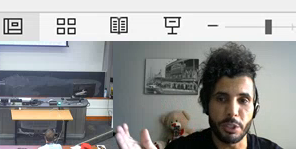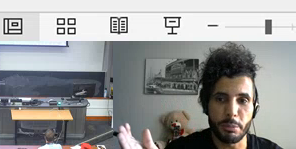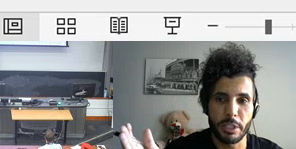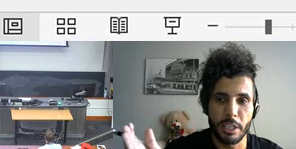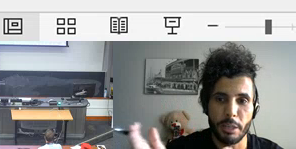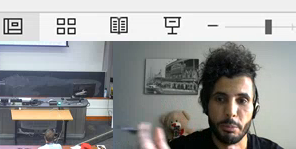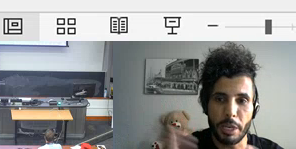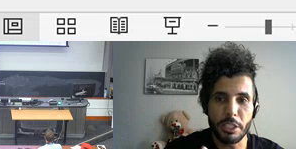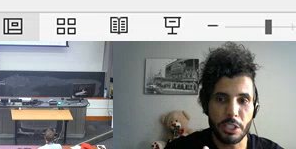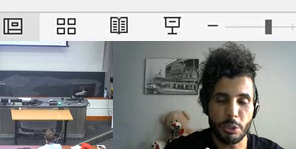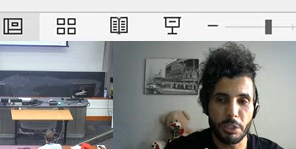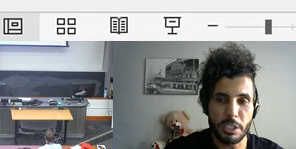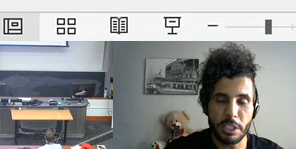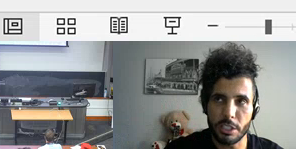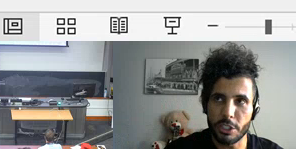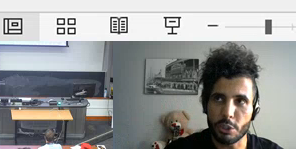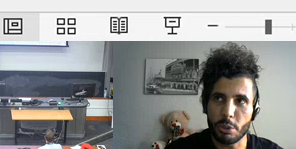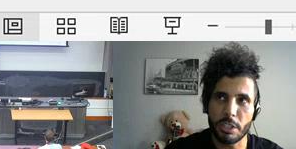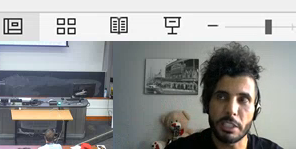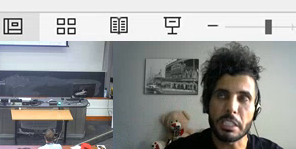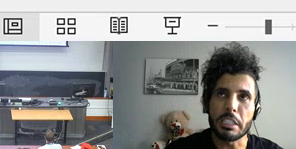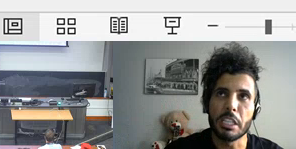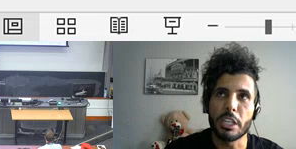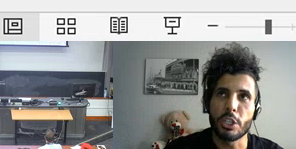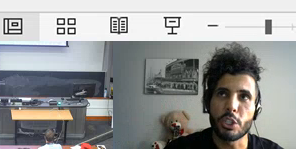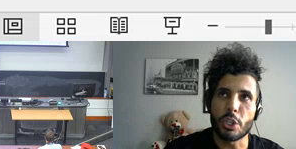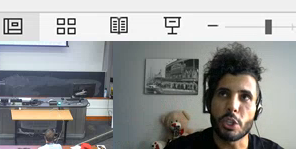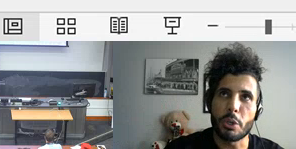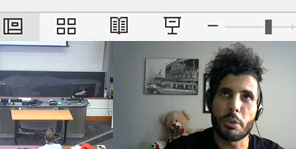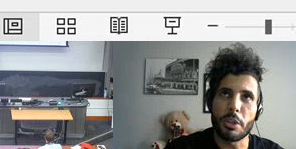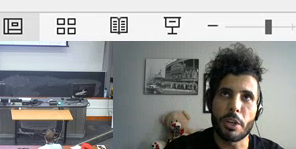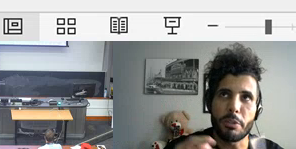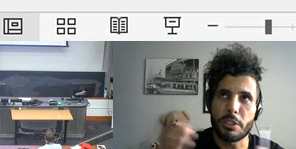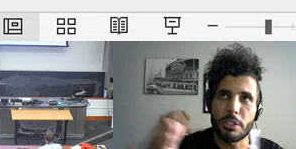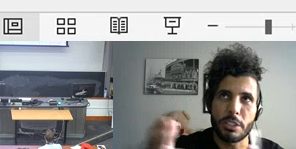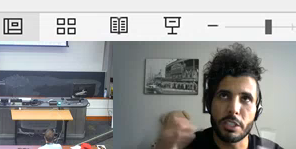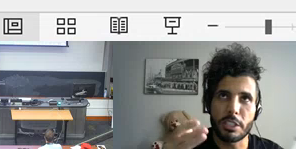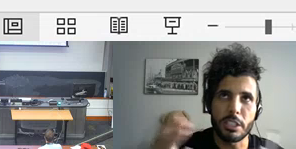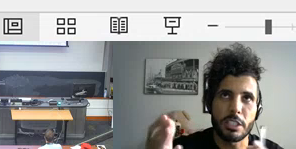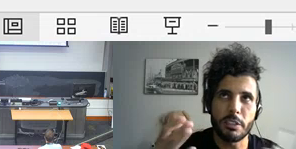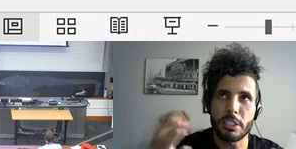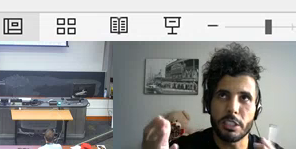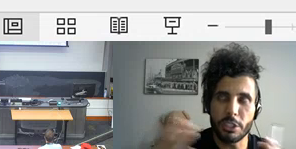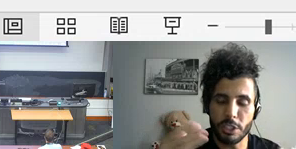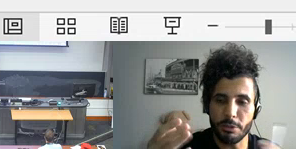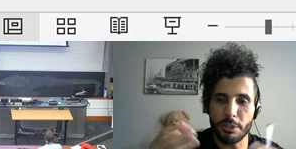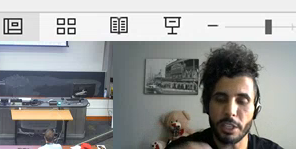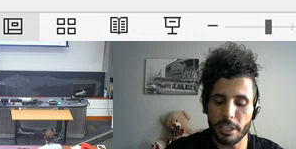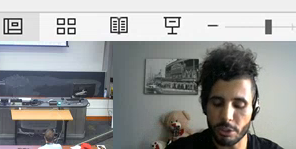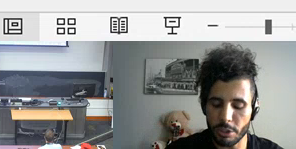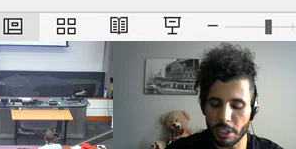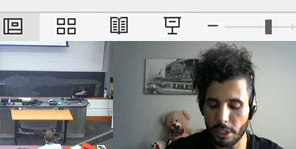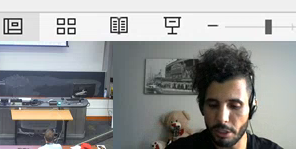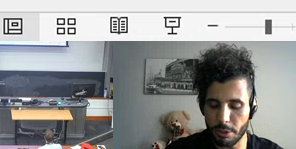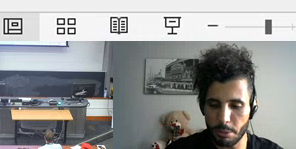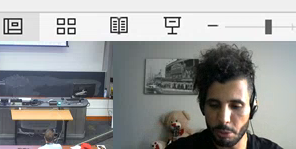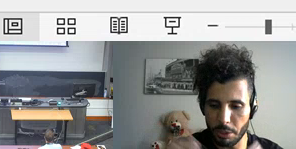verb. My niece is only 16 years old, 17. So the 16, 17 years difference has created a difference